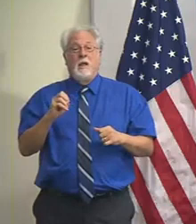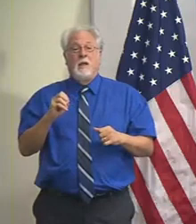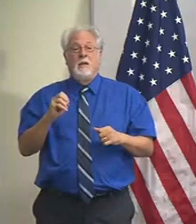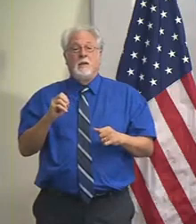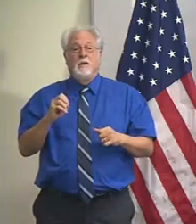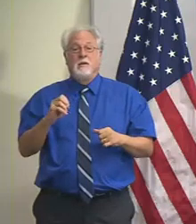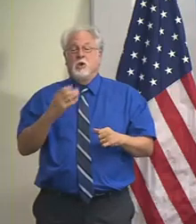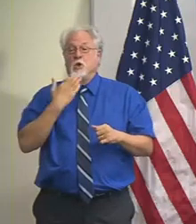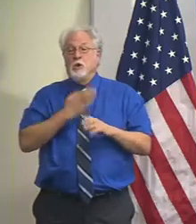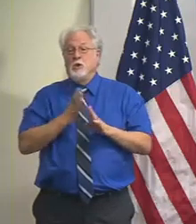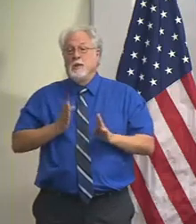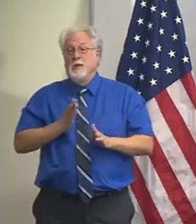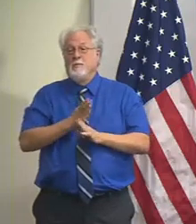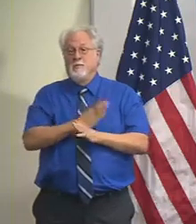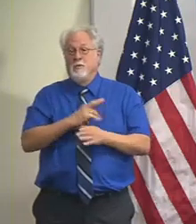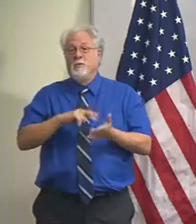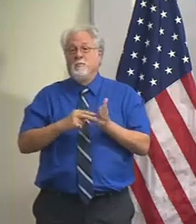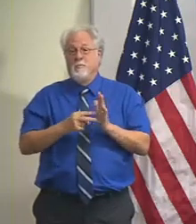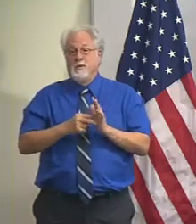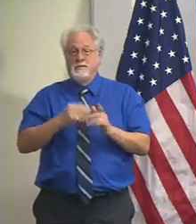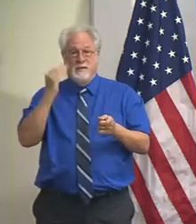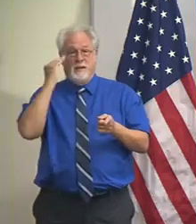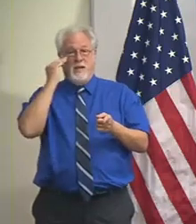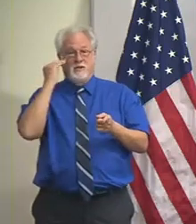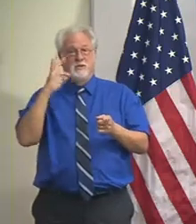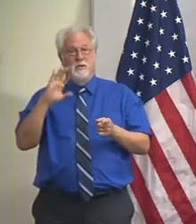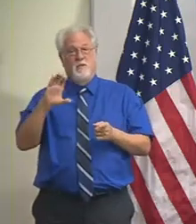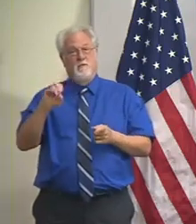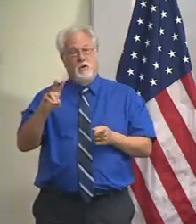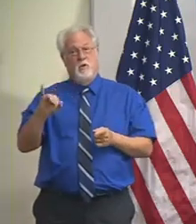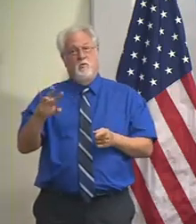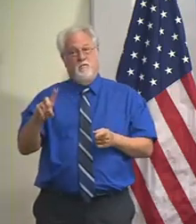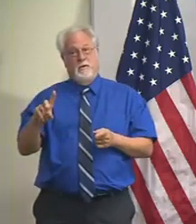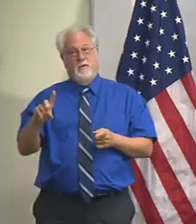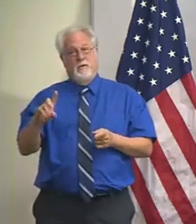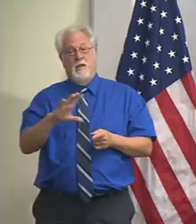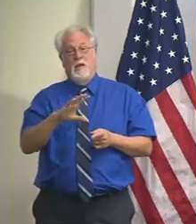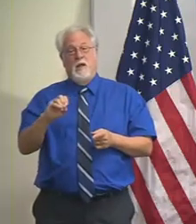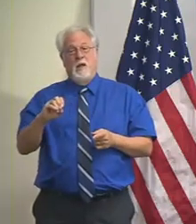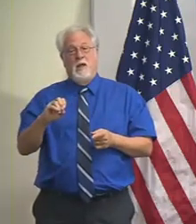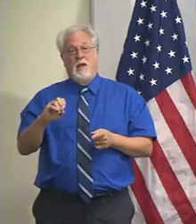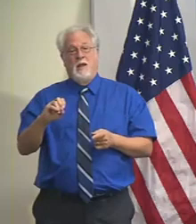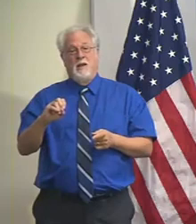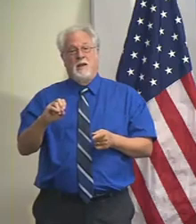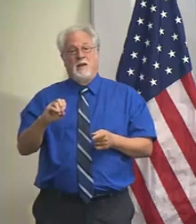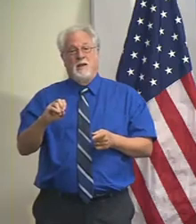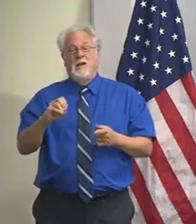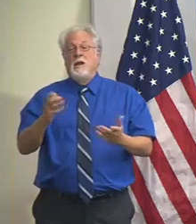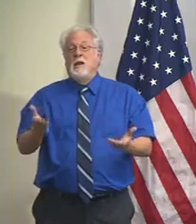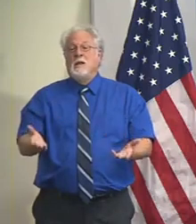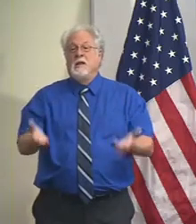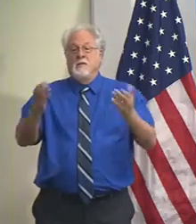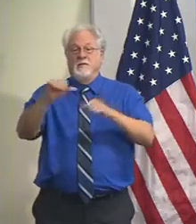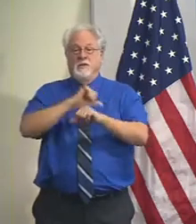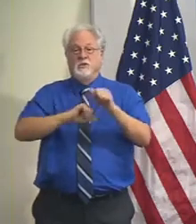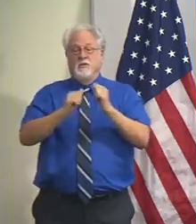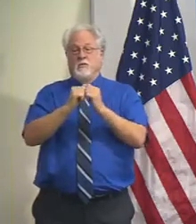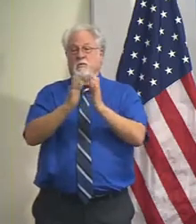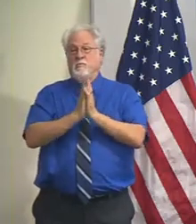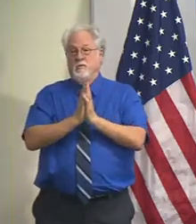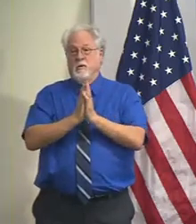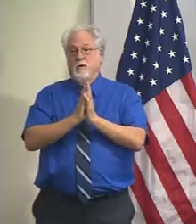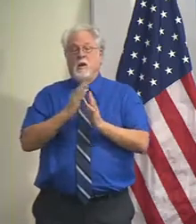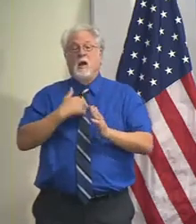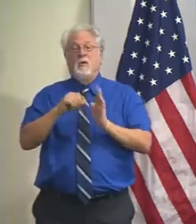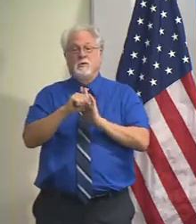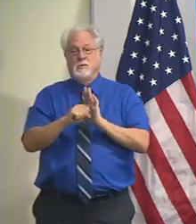being a good neighbor means being conscious of COVID. And as always, let's lift one another up in prayer, and our